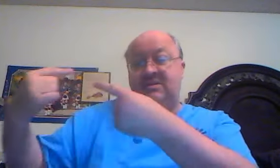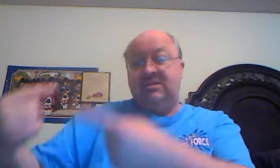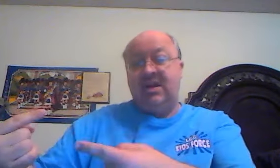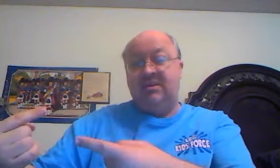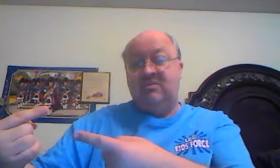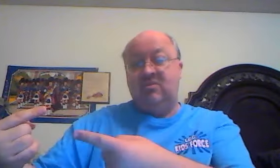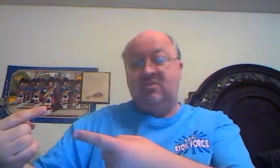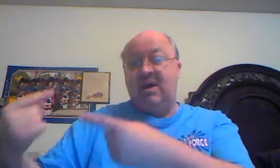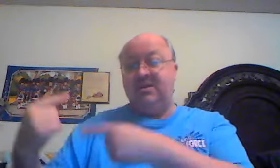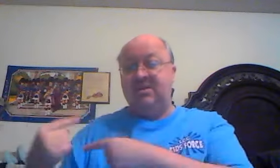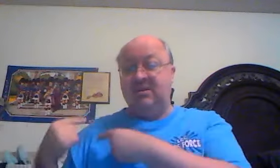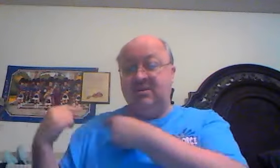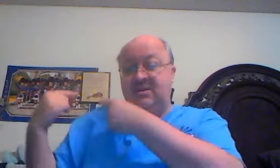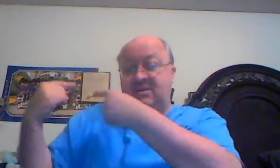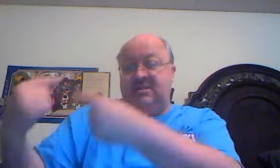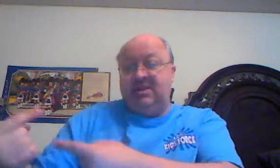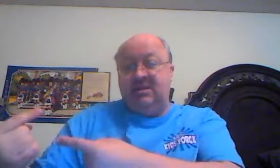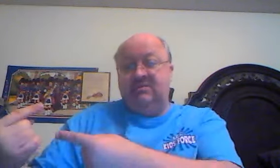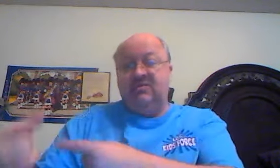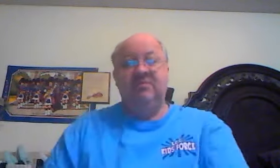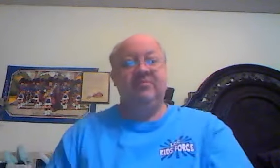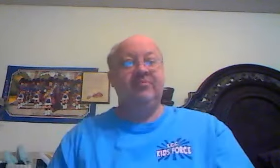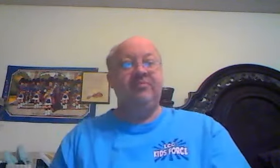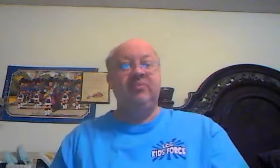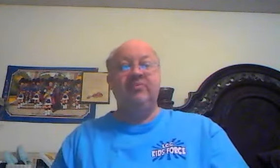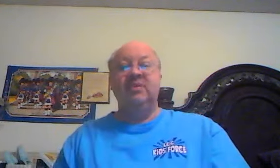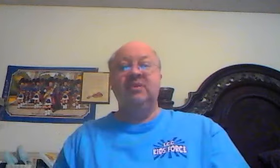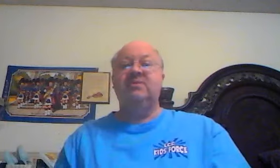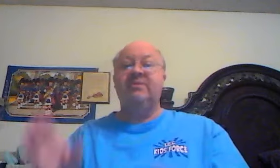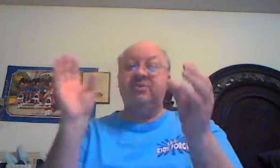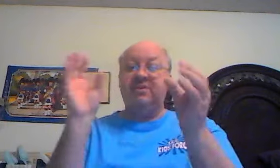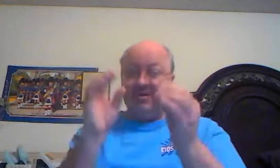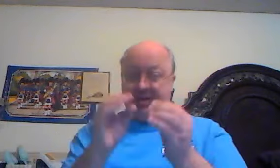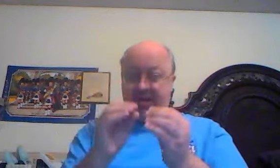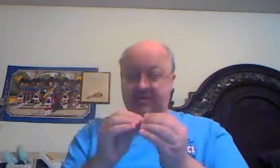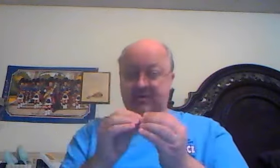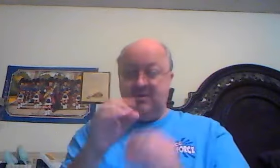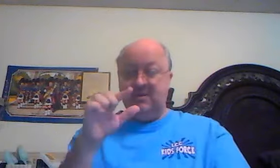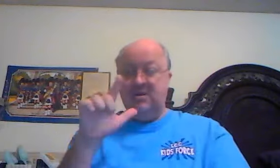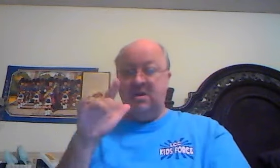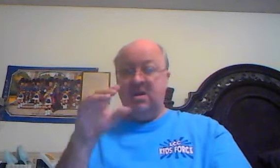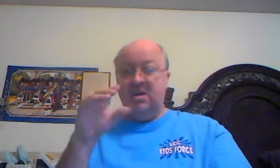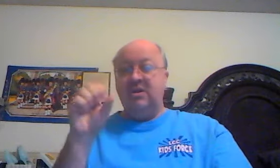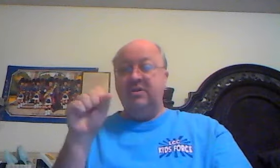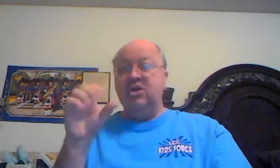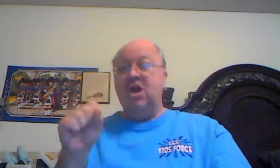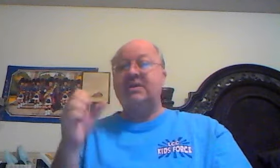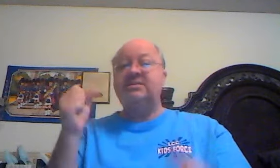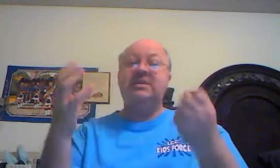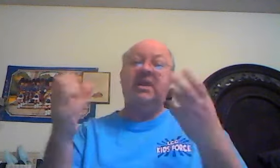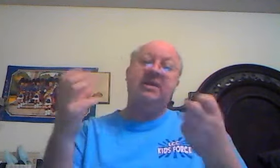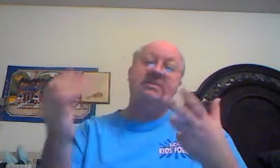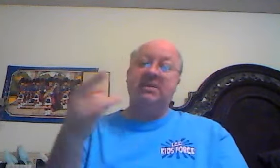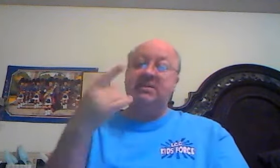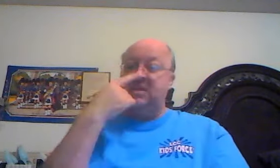since, or up until, since. So if I put it all together, the gloss in ASL is going to